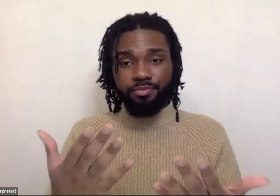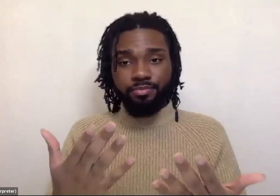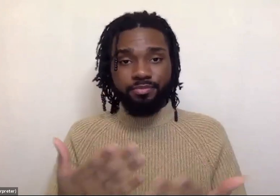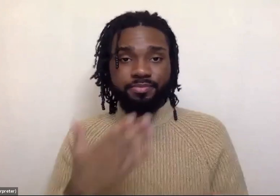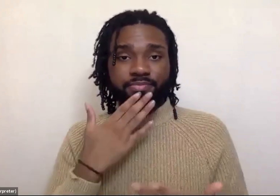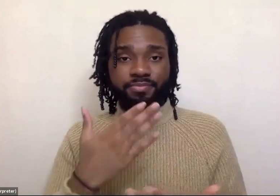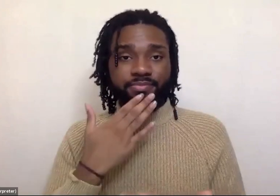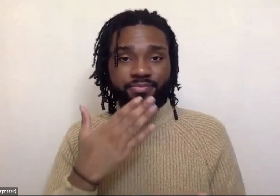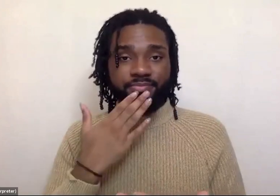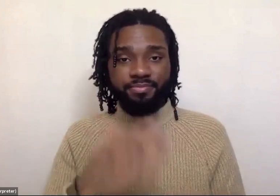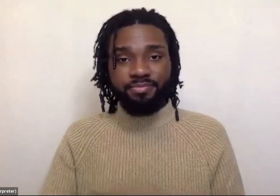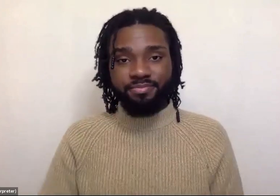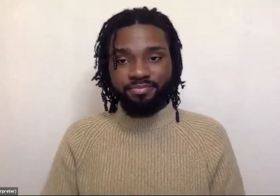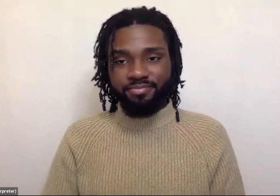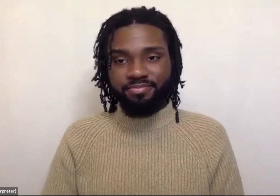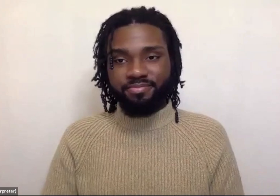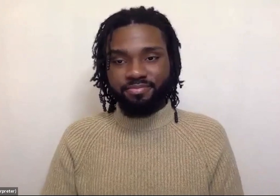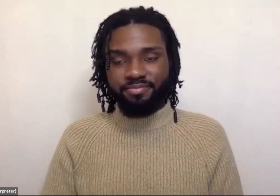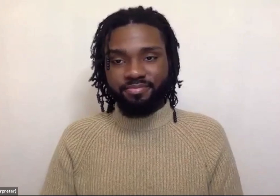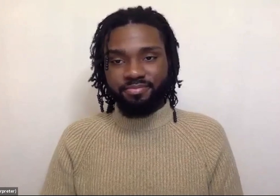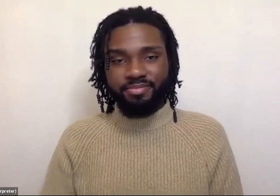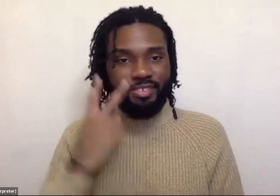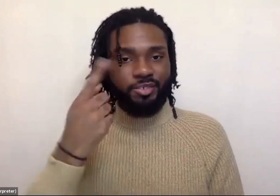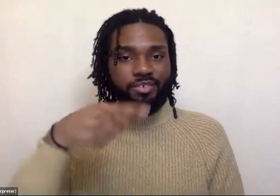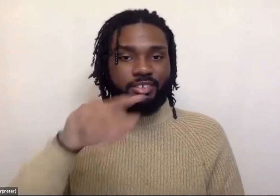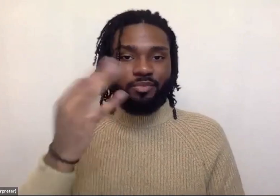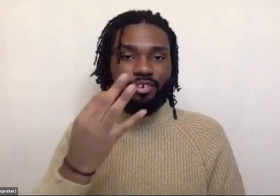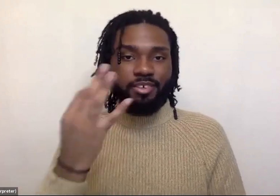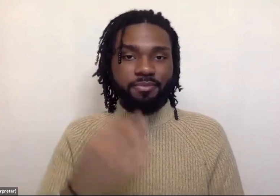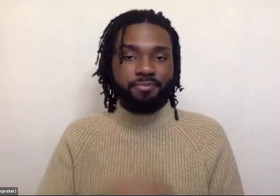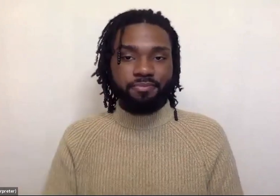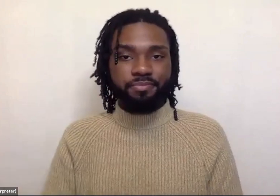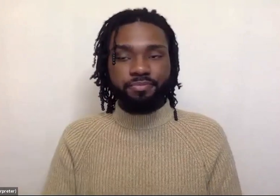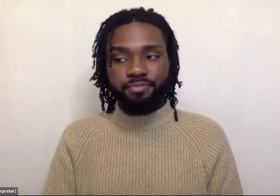Next Jessica. Friday. Where